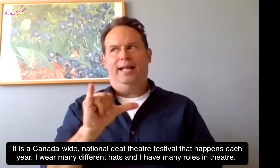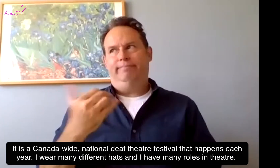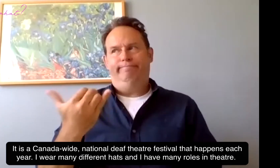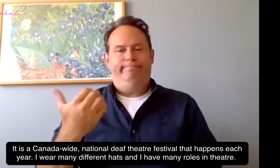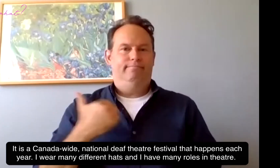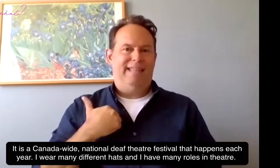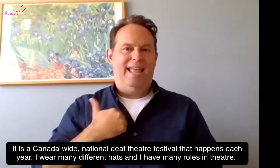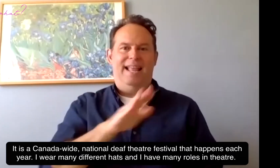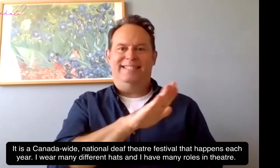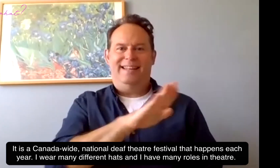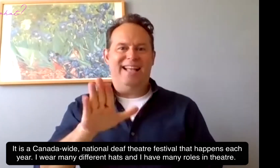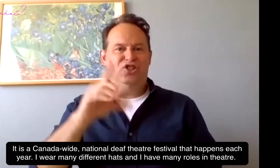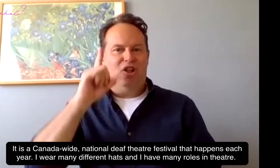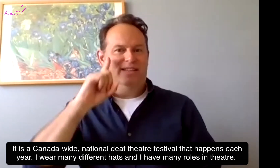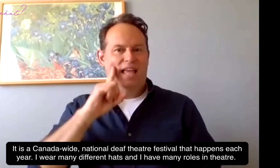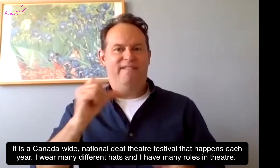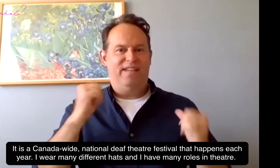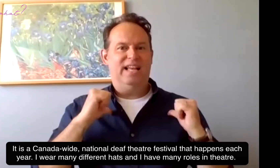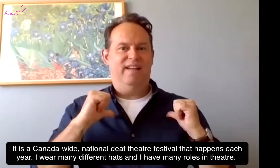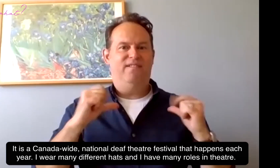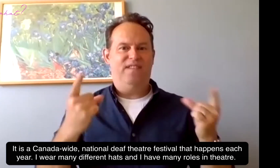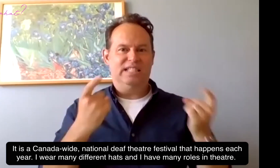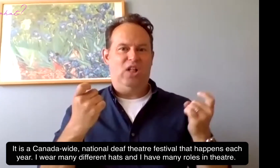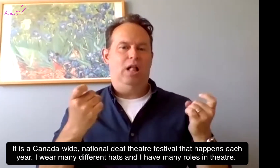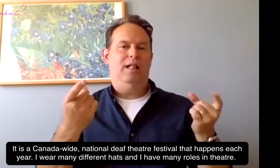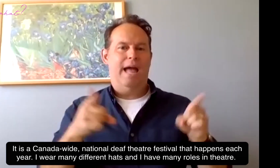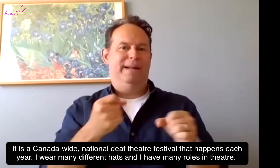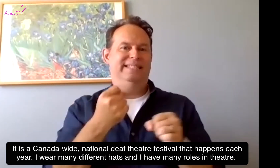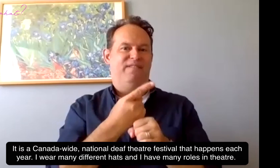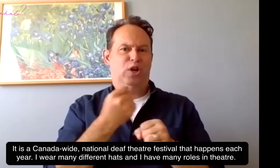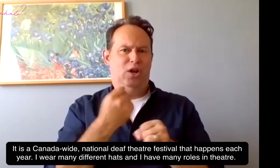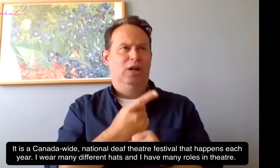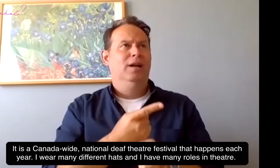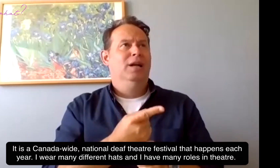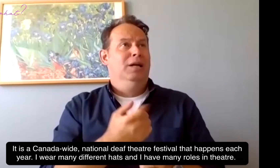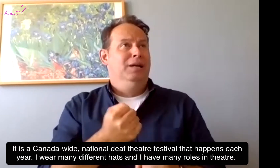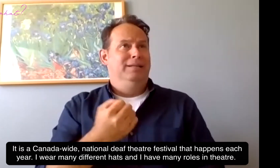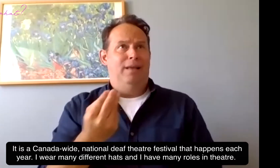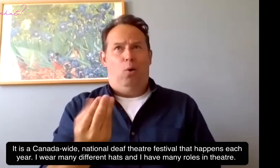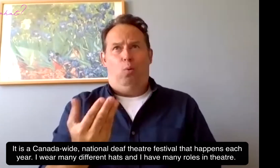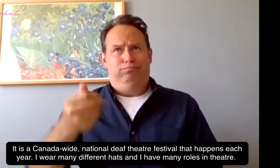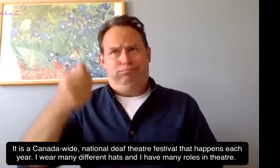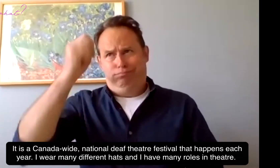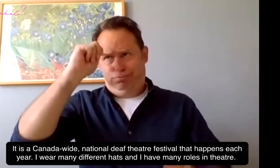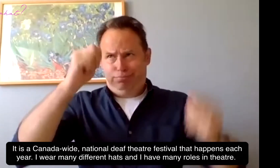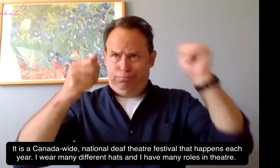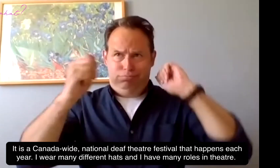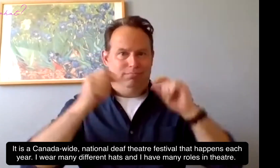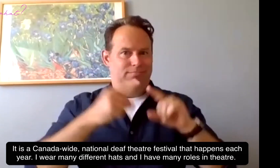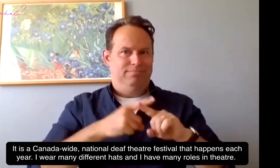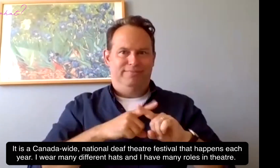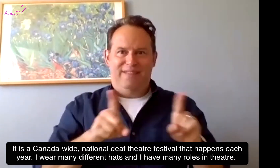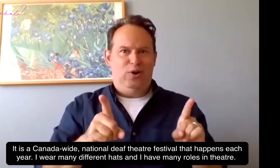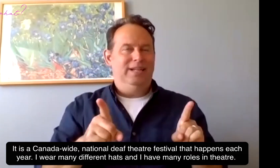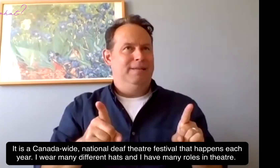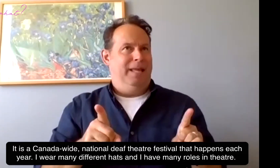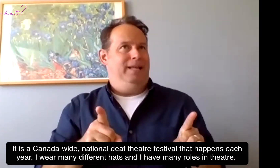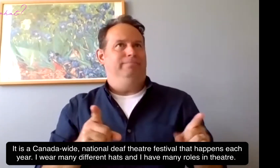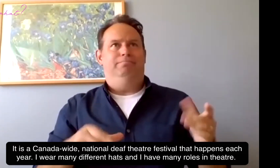It is a Canada-wide national Deaf theatre festival that happens each year. So I wear many different hats and I have